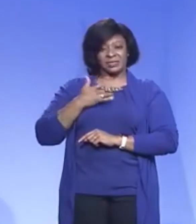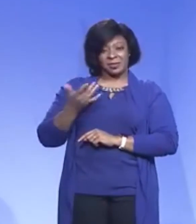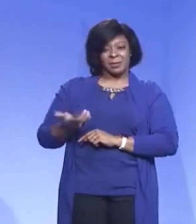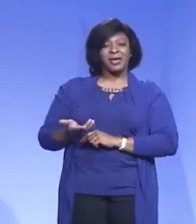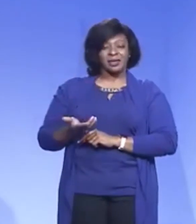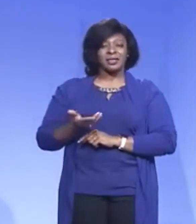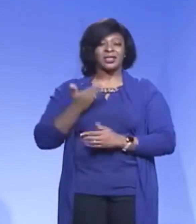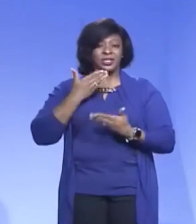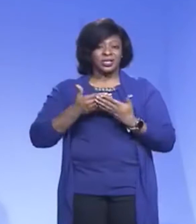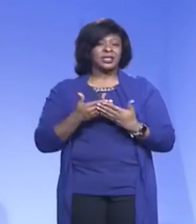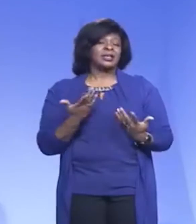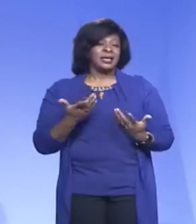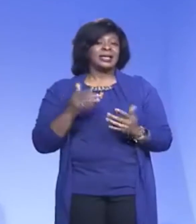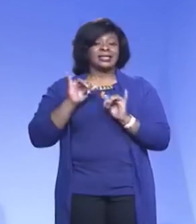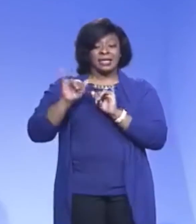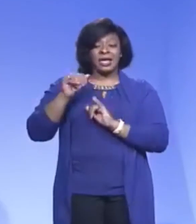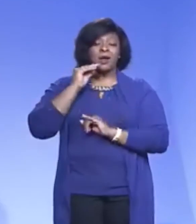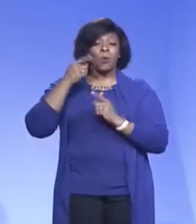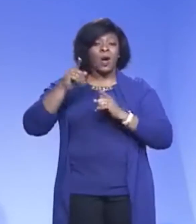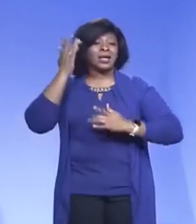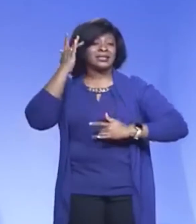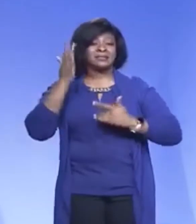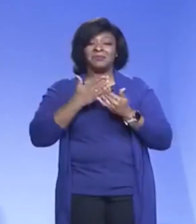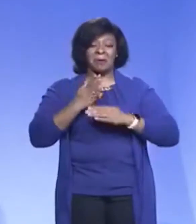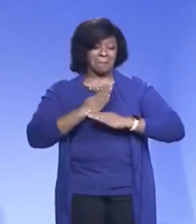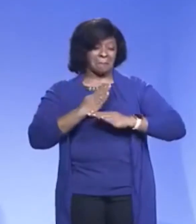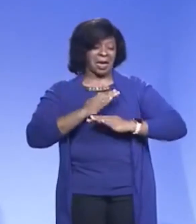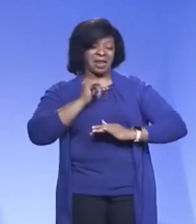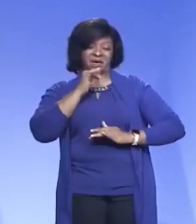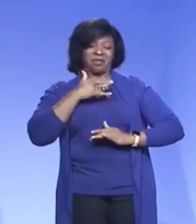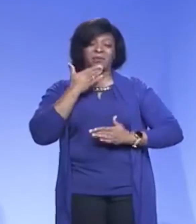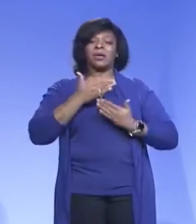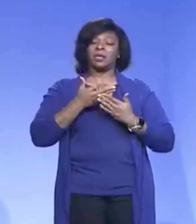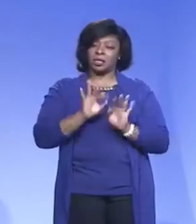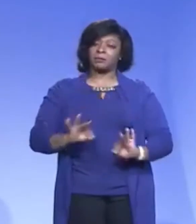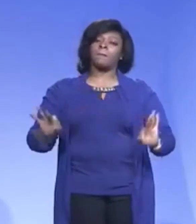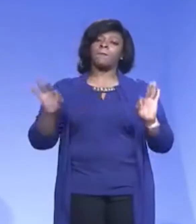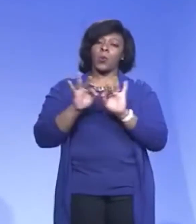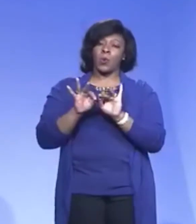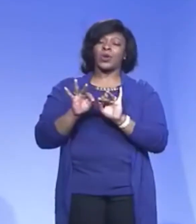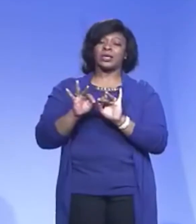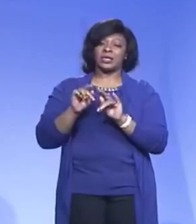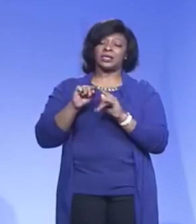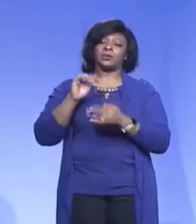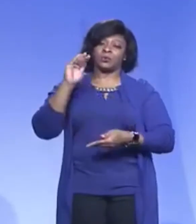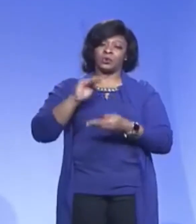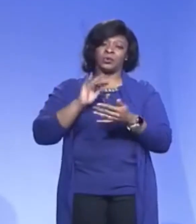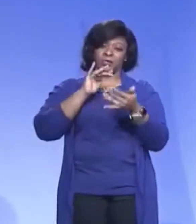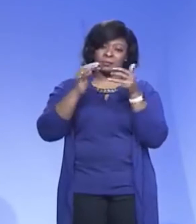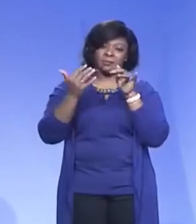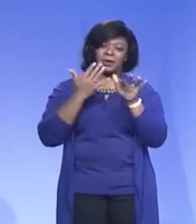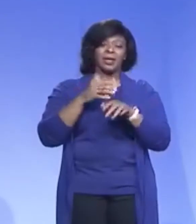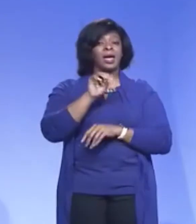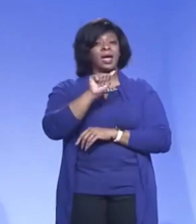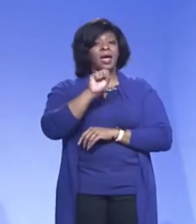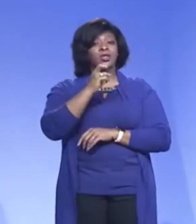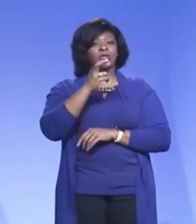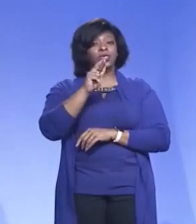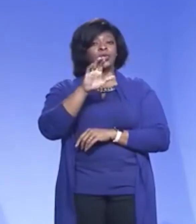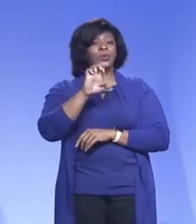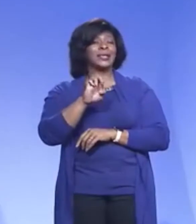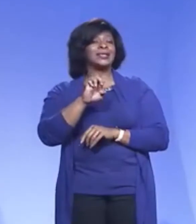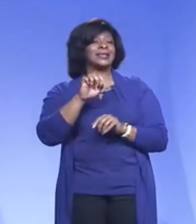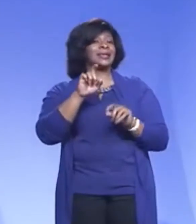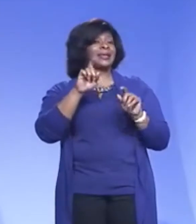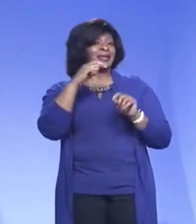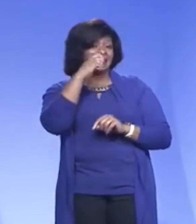when ill, really with very minor symptoms, is a critical piece. But the assurance testing that was just referenced, as well